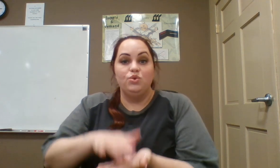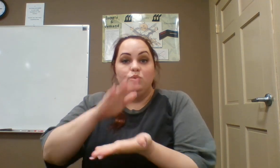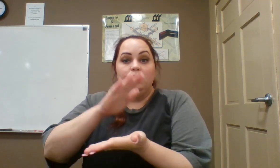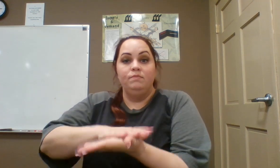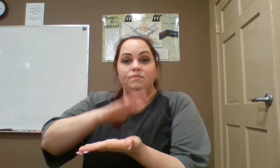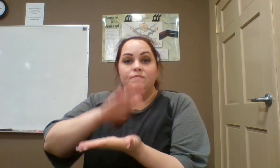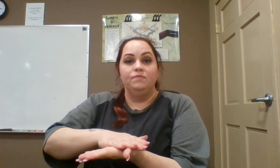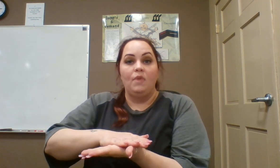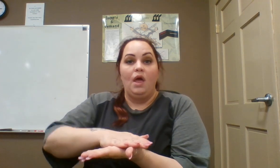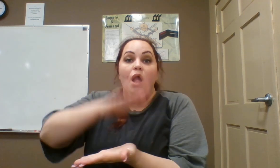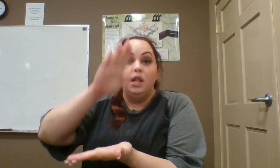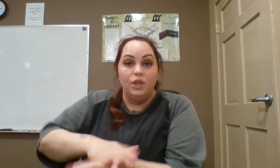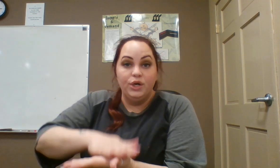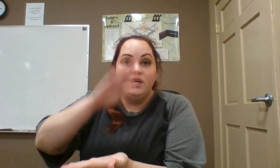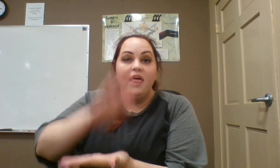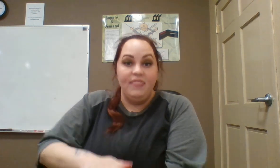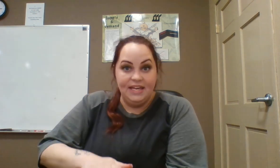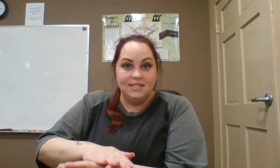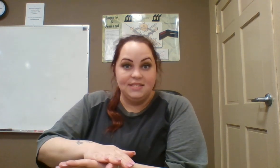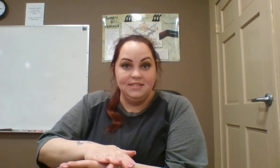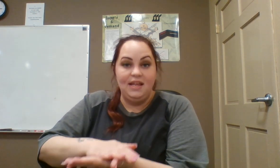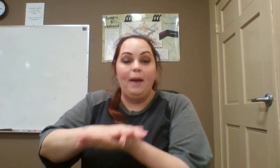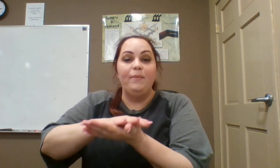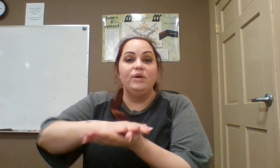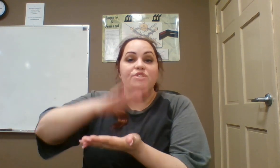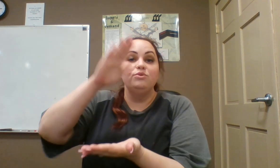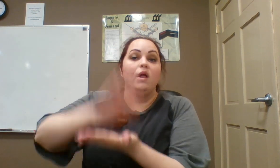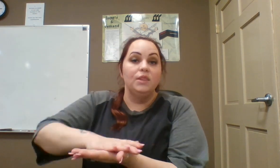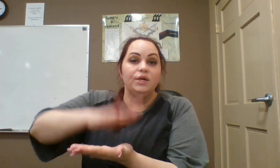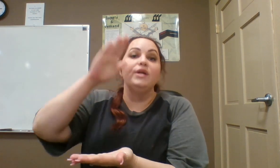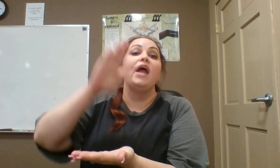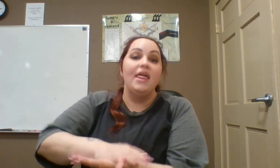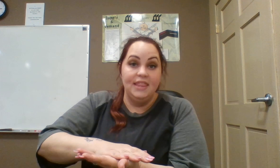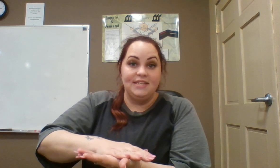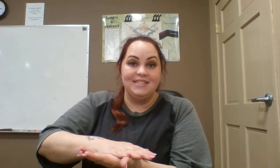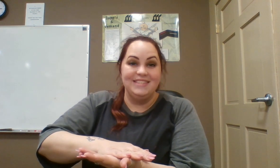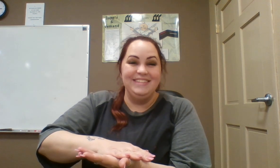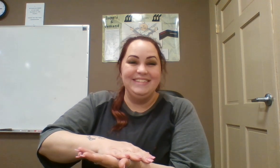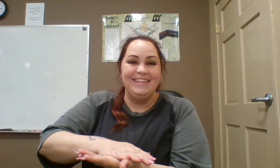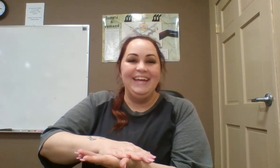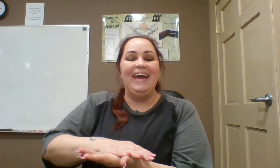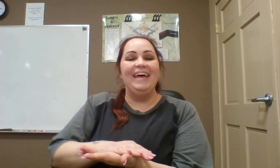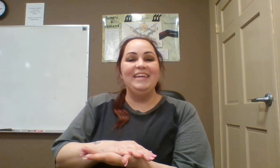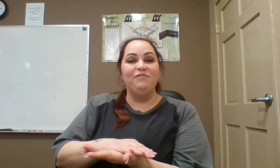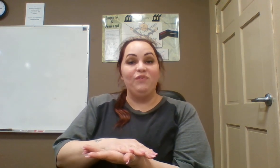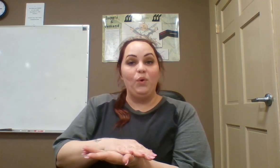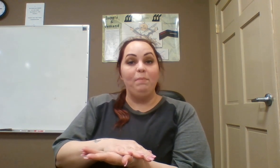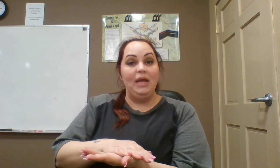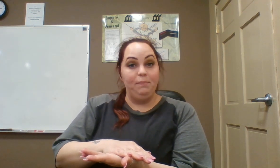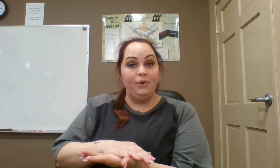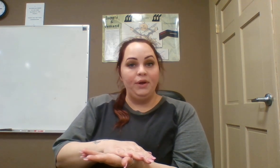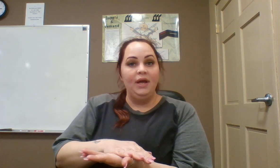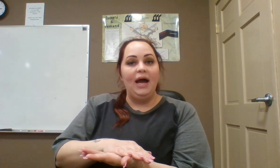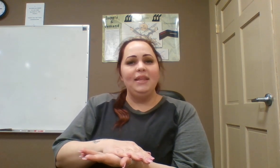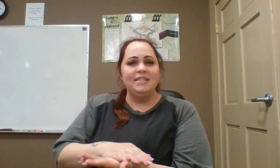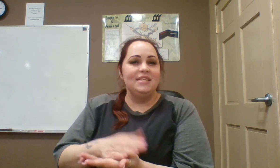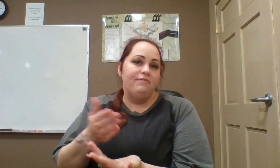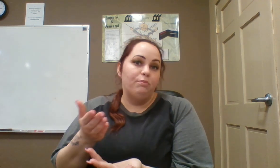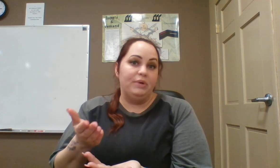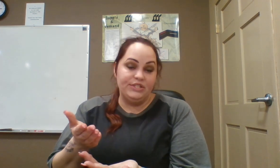school, learn this. I'm going to learn this. And then for paper, I like to think of a printer,